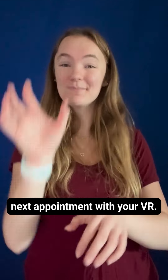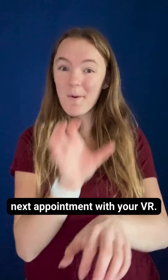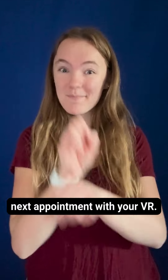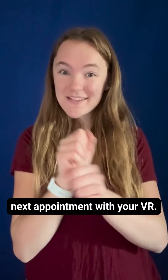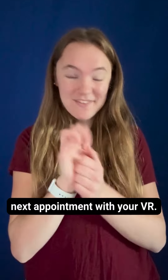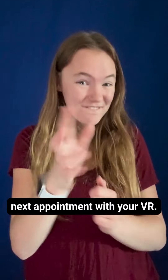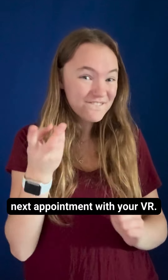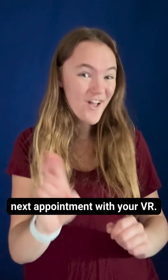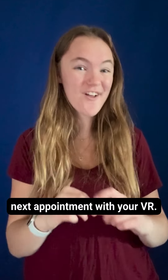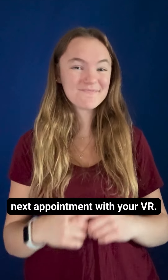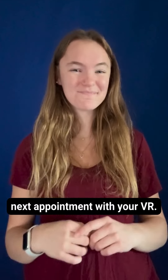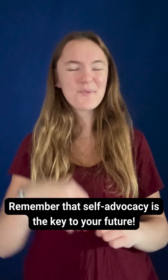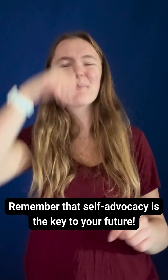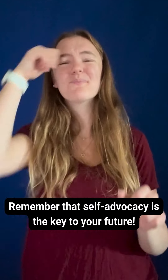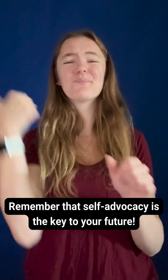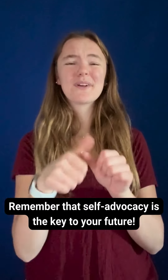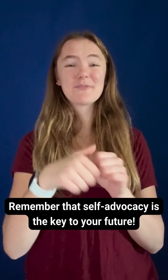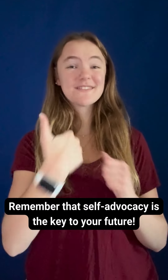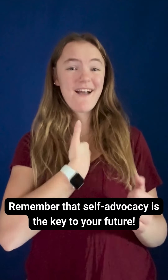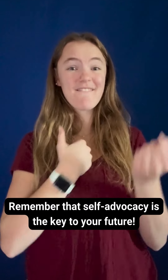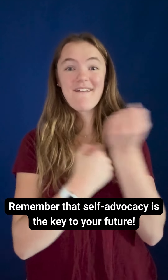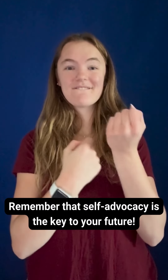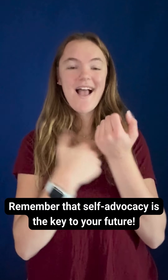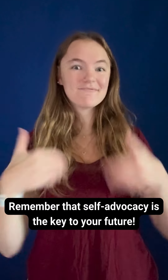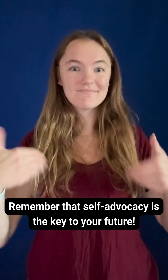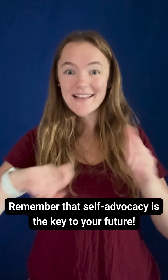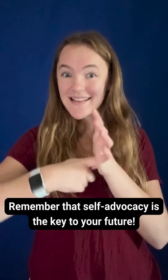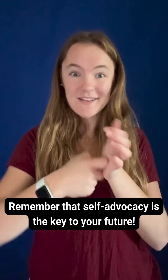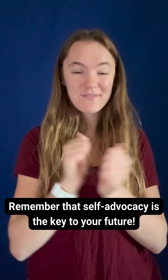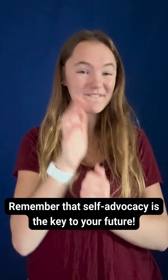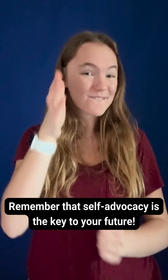with your VR. Remember that self-advocacy is the key to your future.